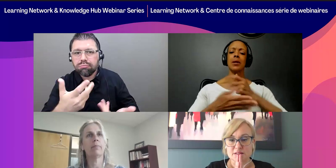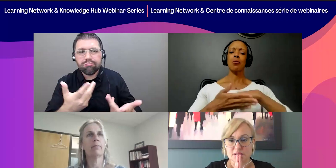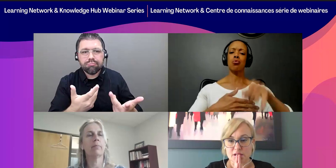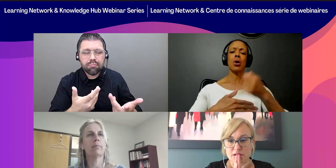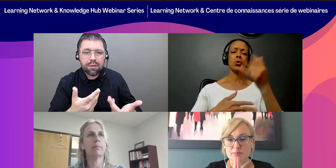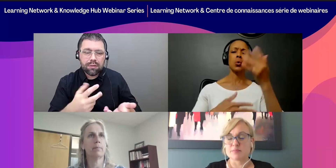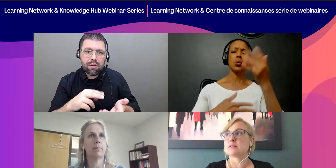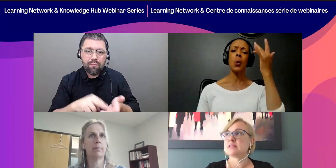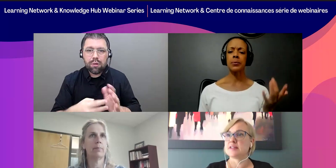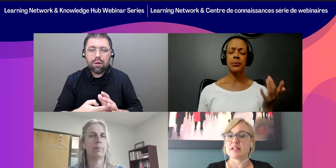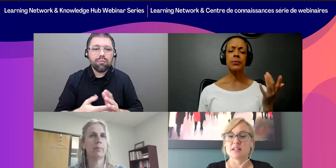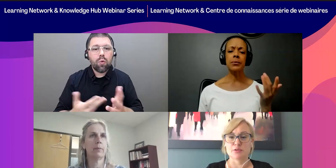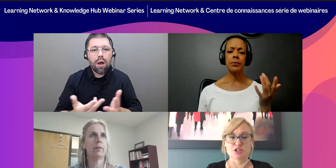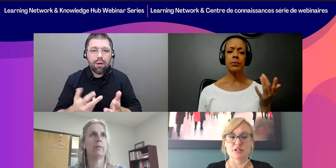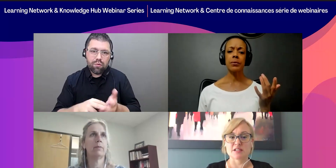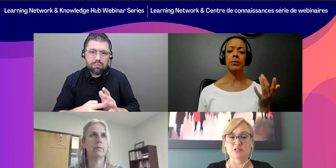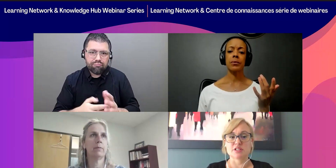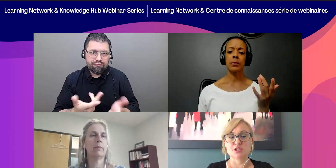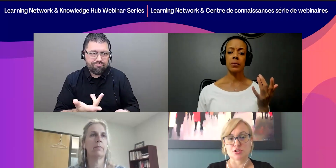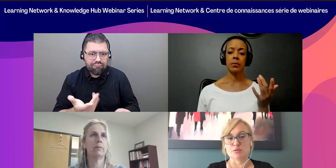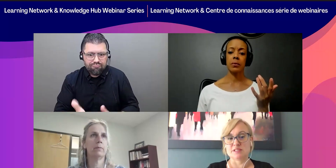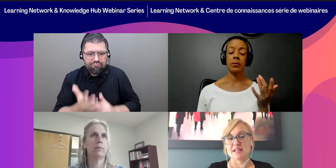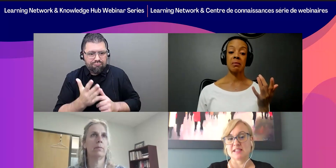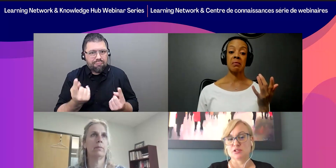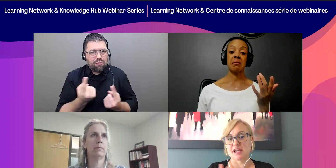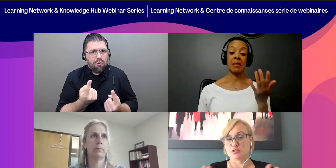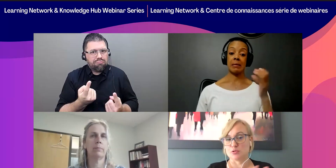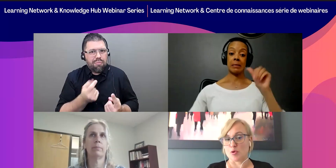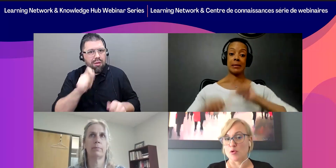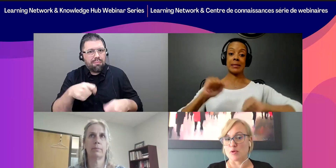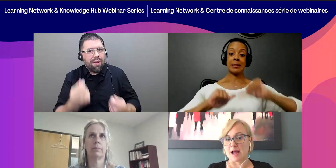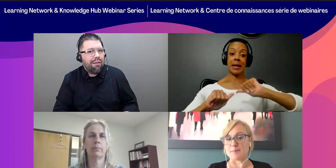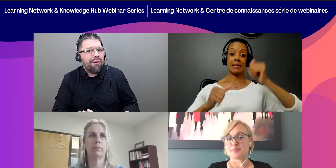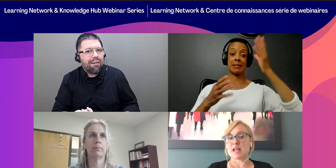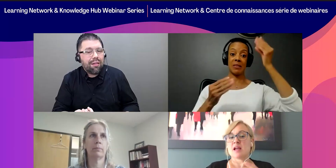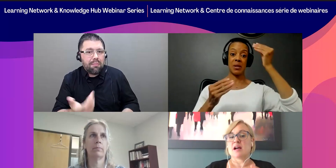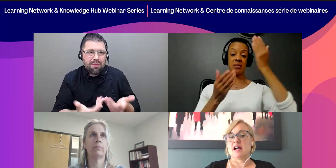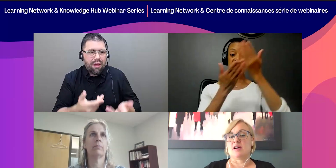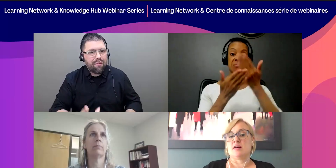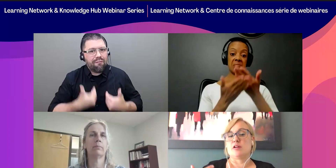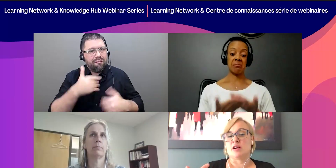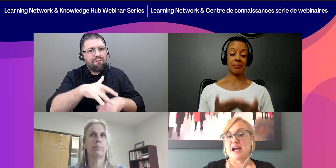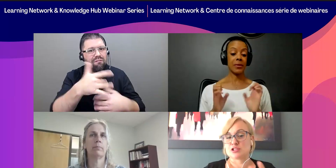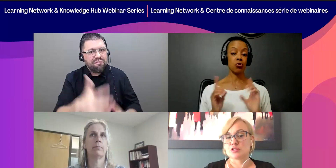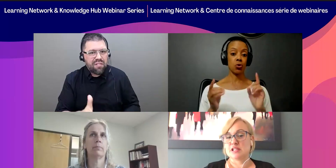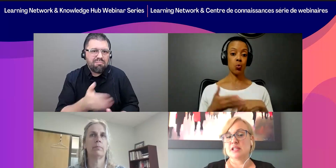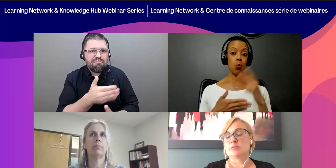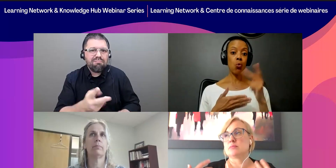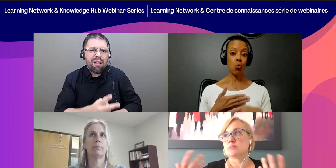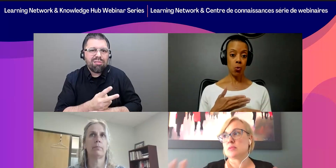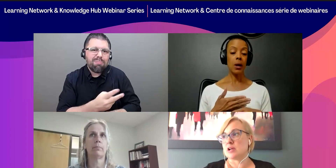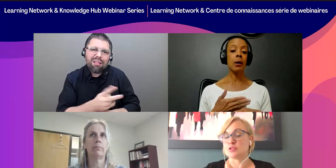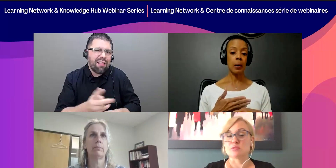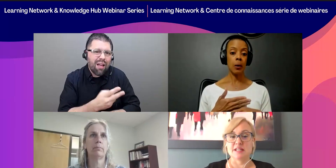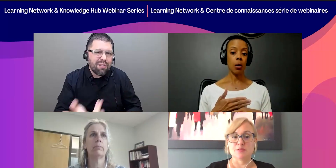that the scientific literature actually showed that educational programs are